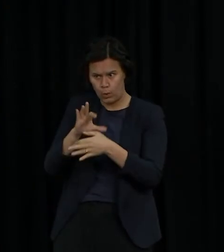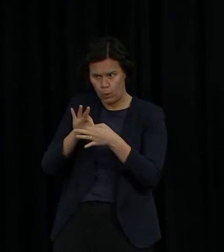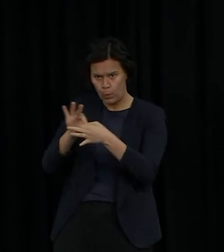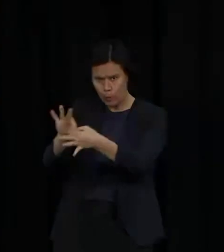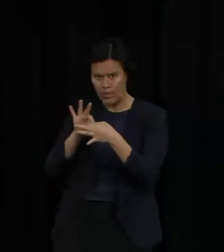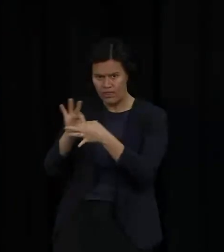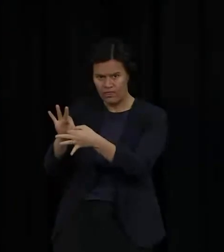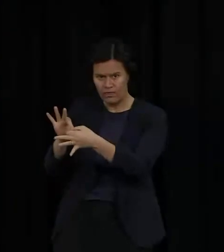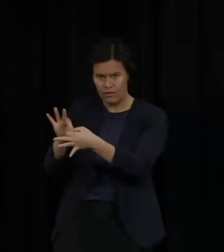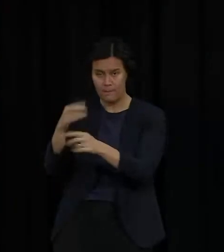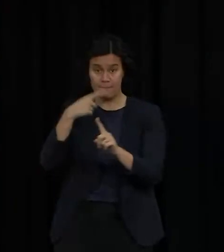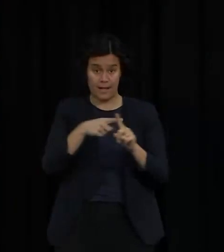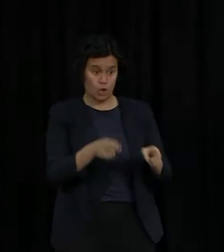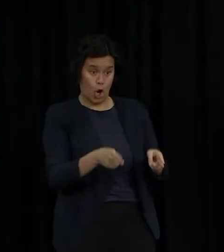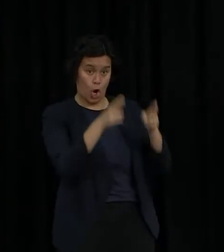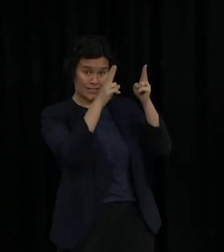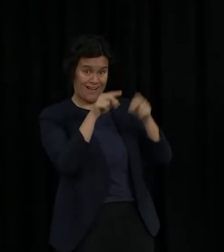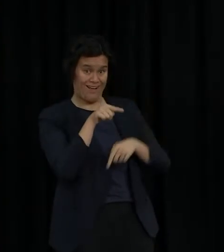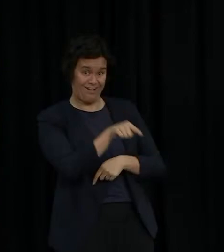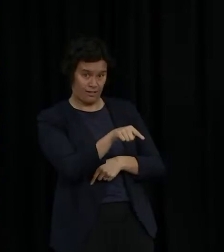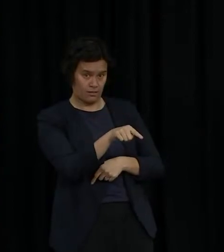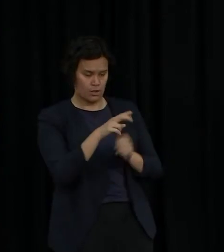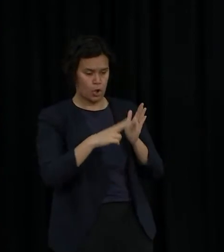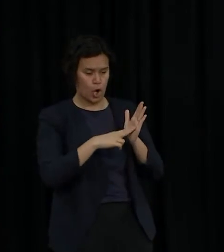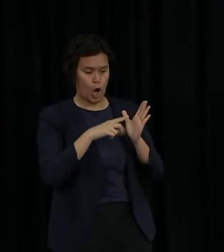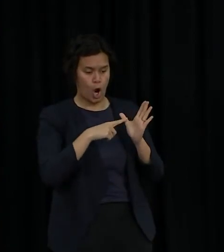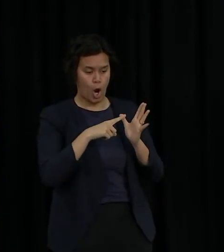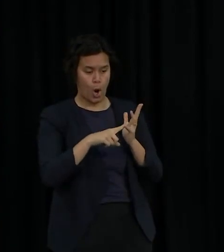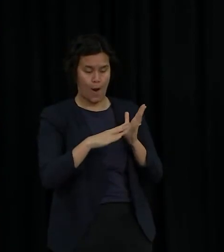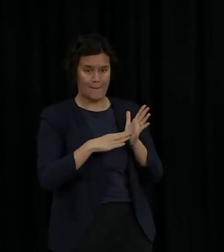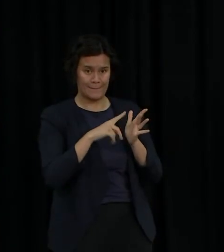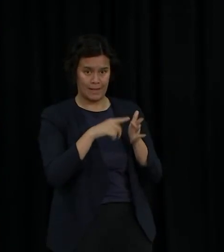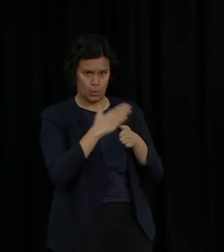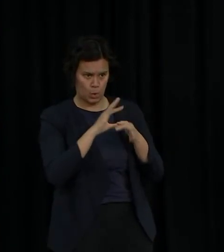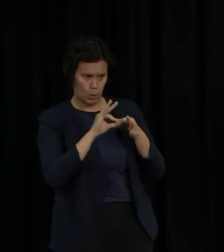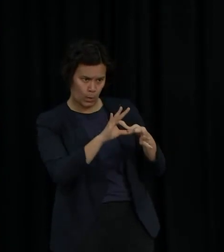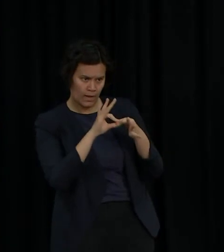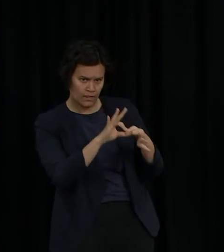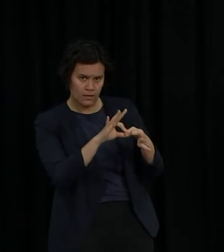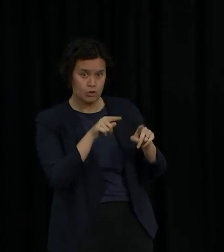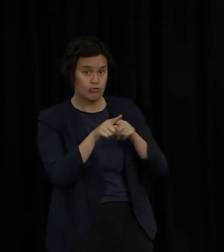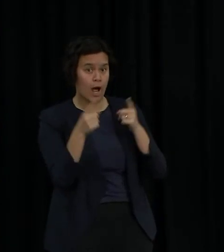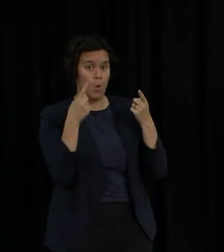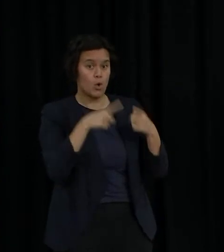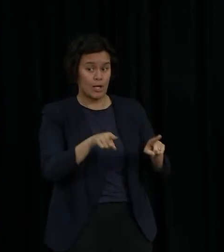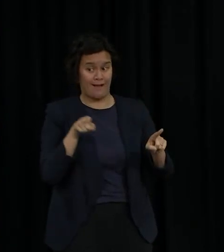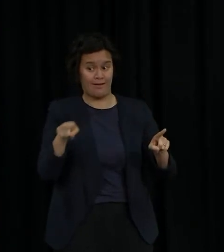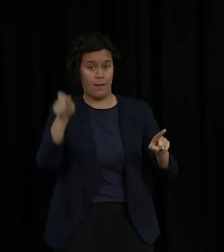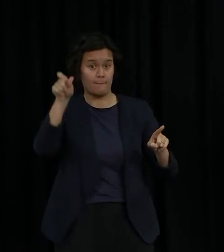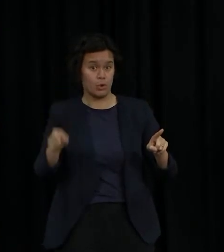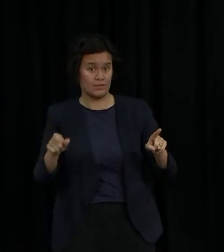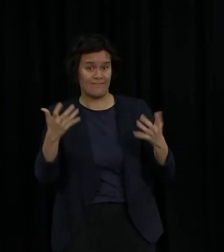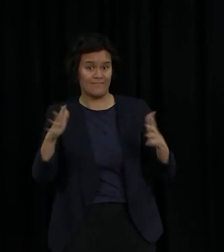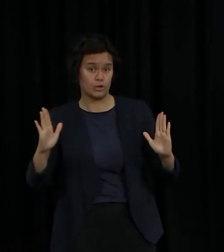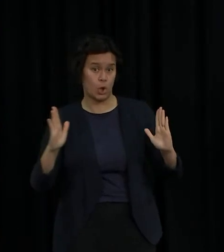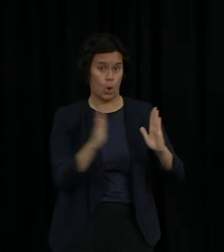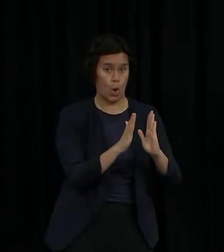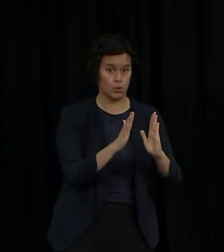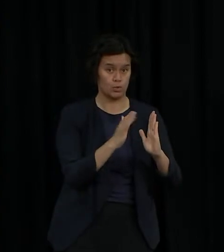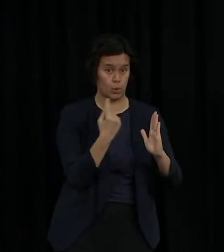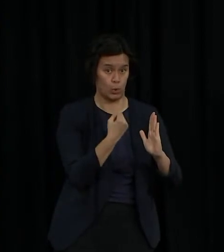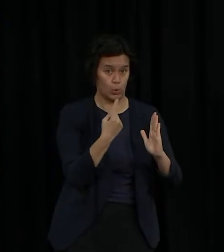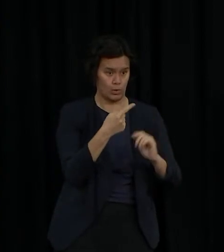MIQ to identify close or casual contacts amongst their workers, and are also investigating the source of the